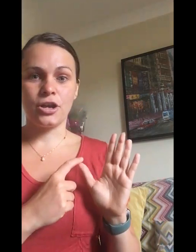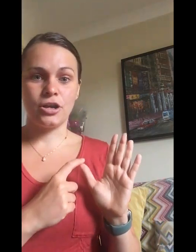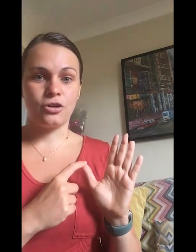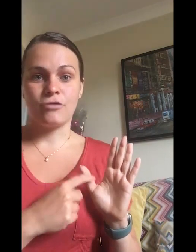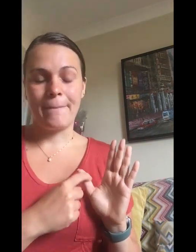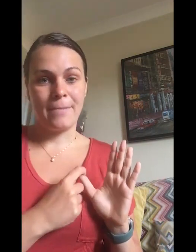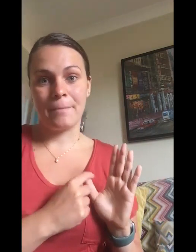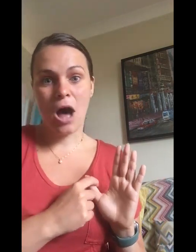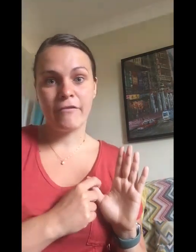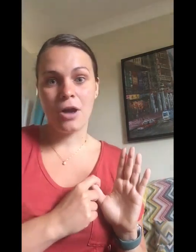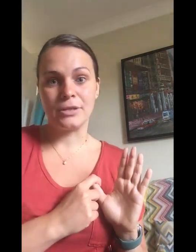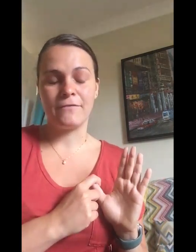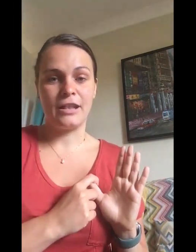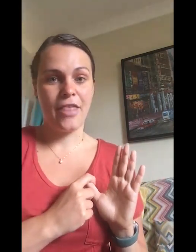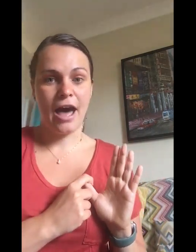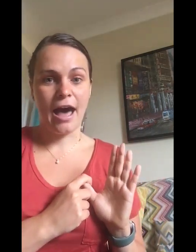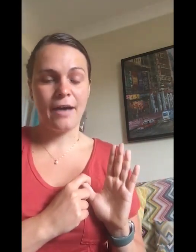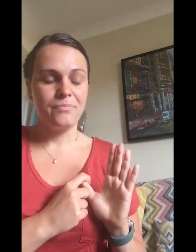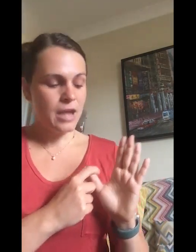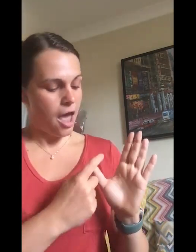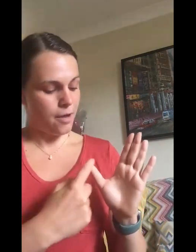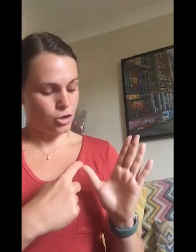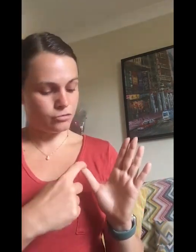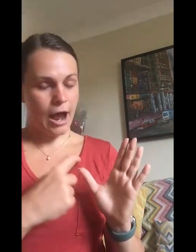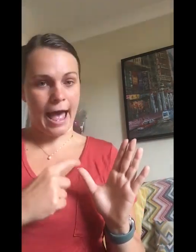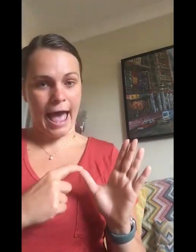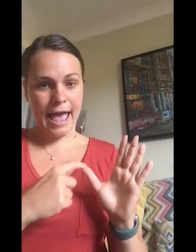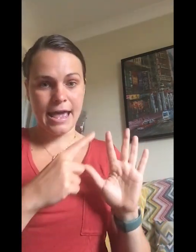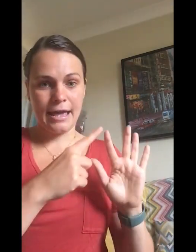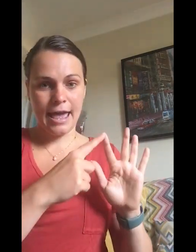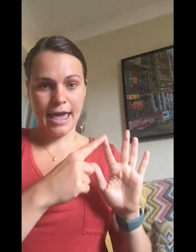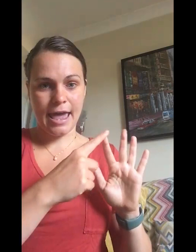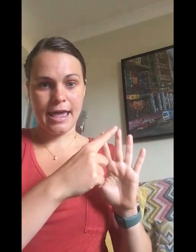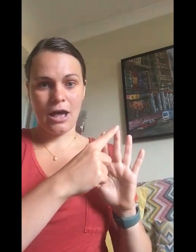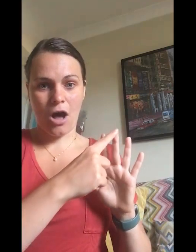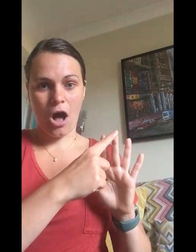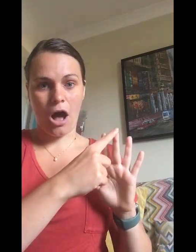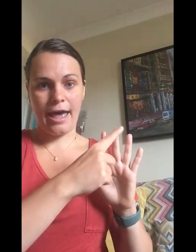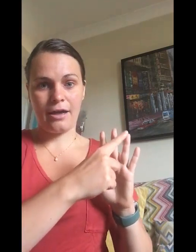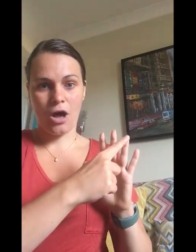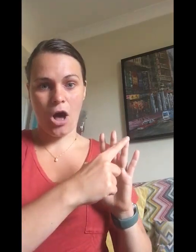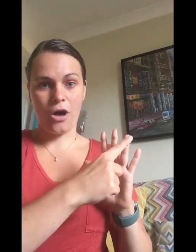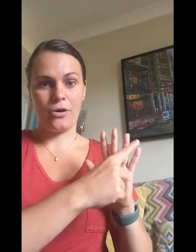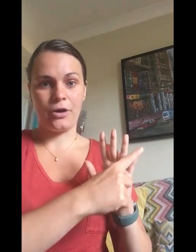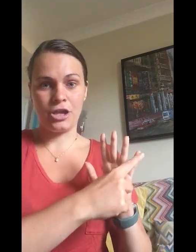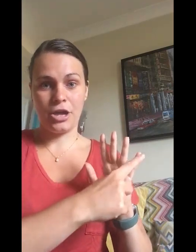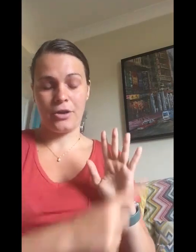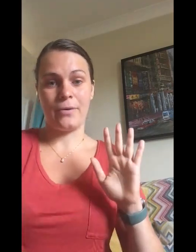you could write maybe in biro or something like that. You could write A, E, I, O, U,